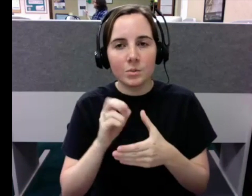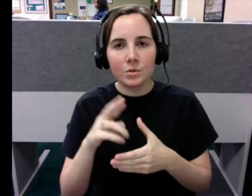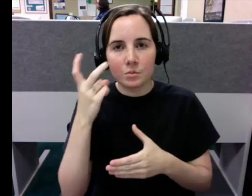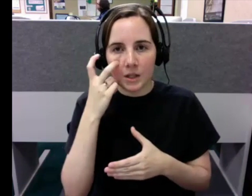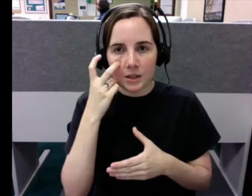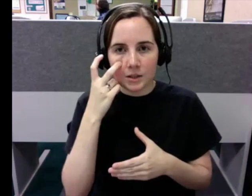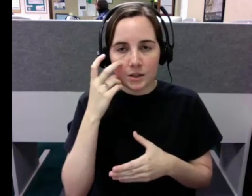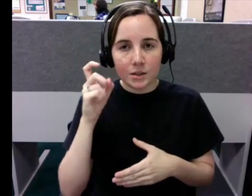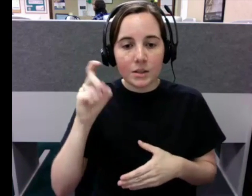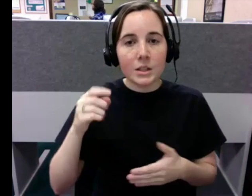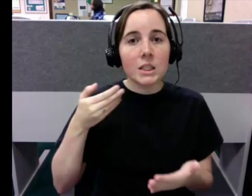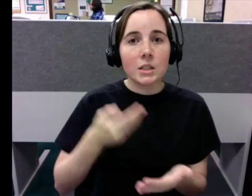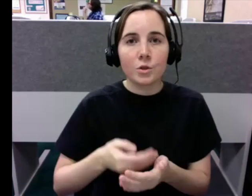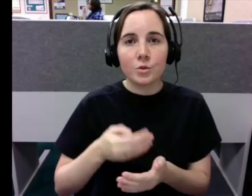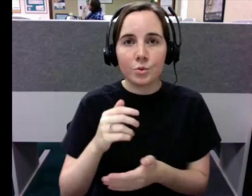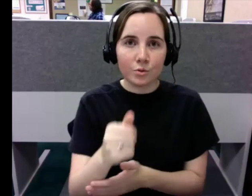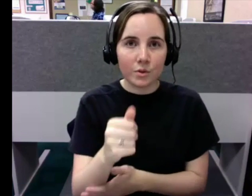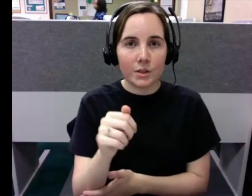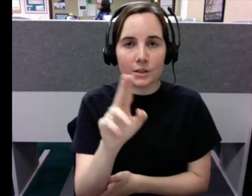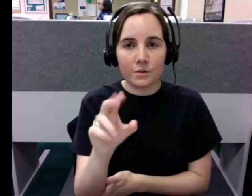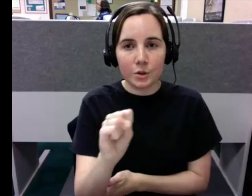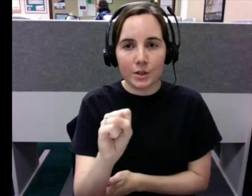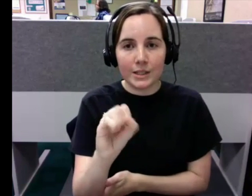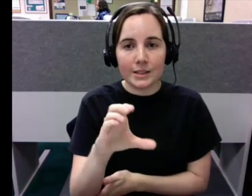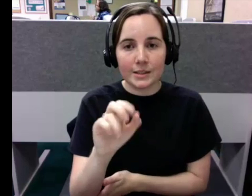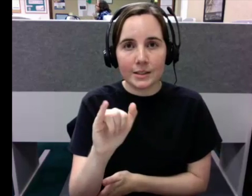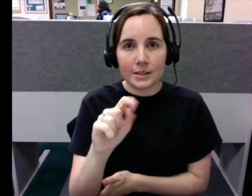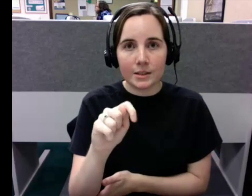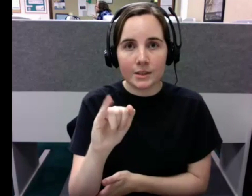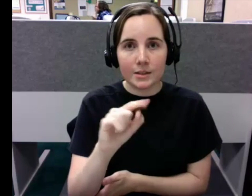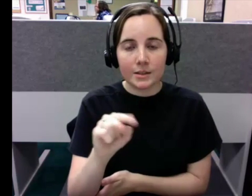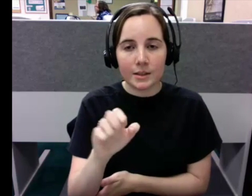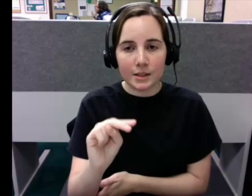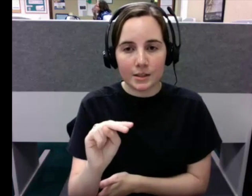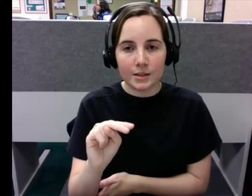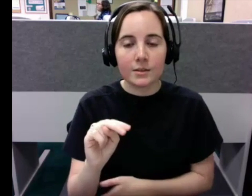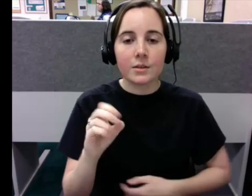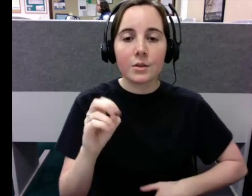Proof of U.S. citizenship or eligible non-citizen status, and